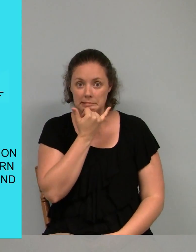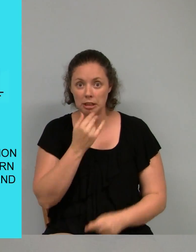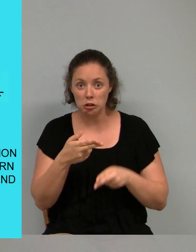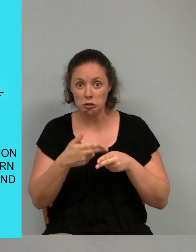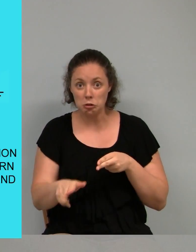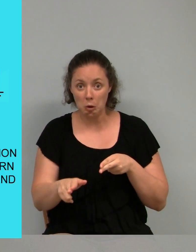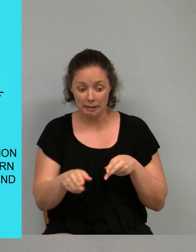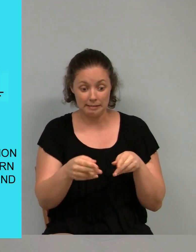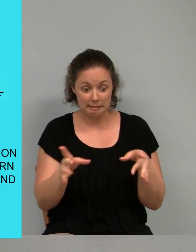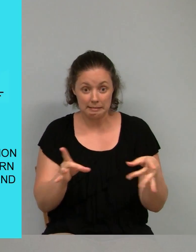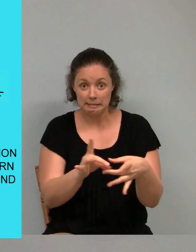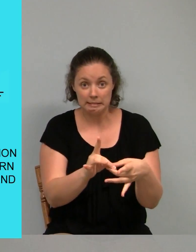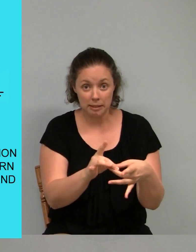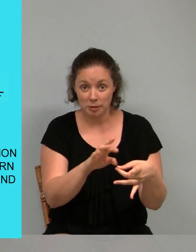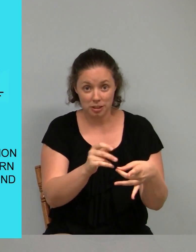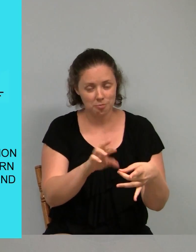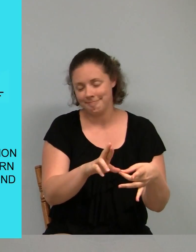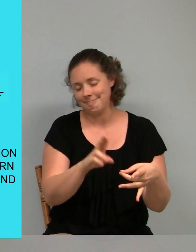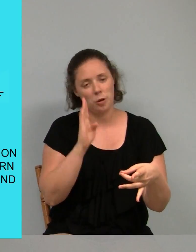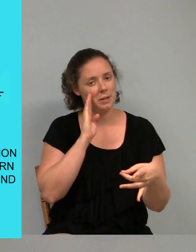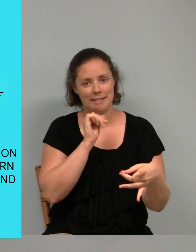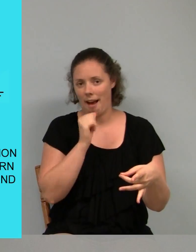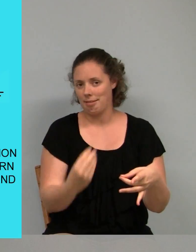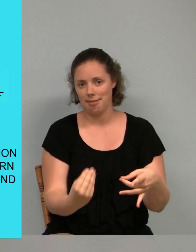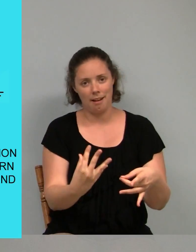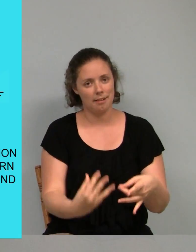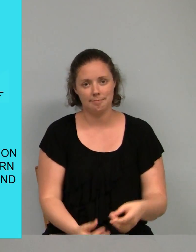resistor, the LED will not light.